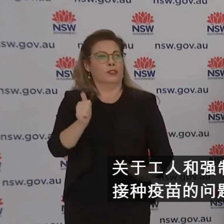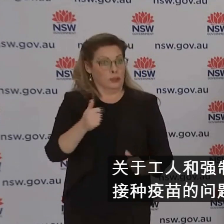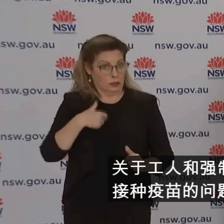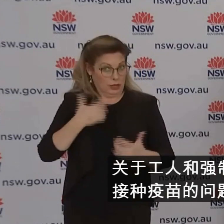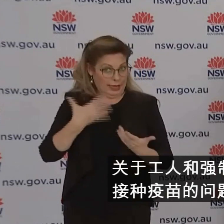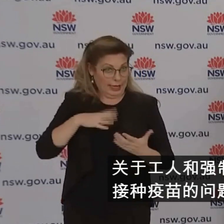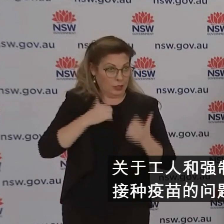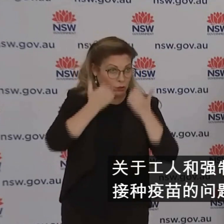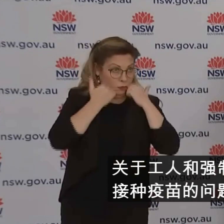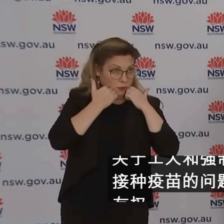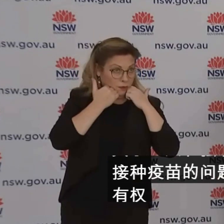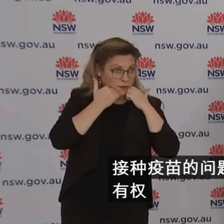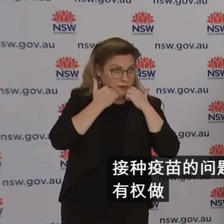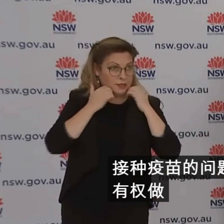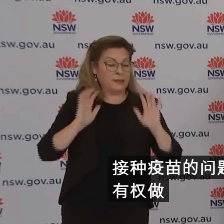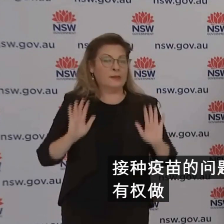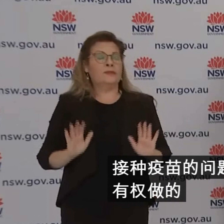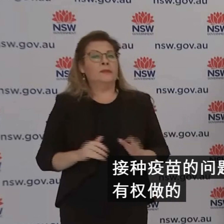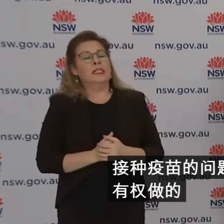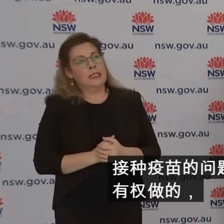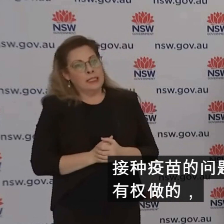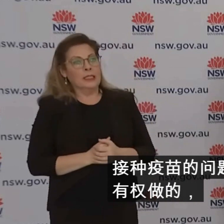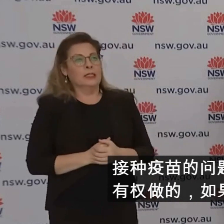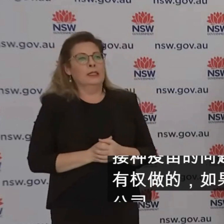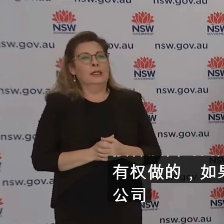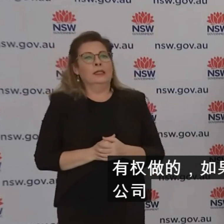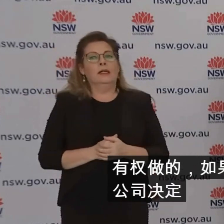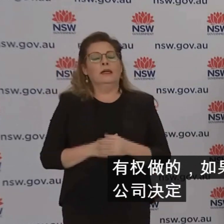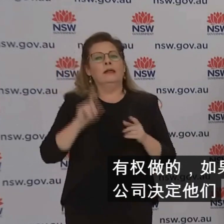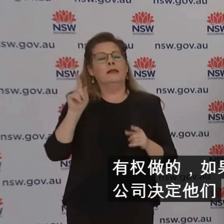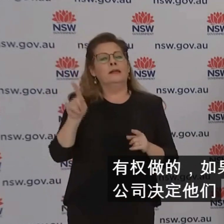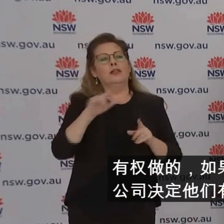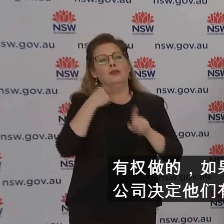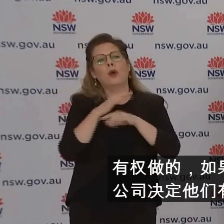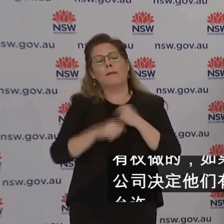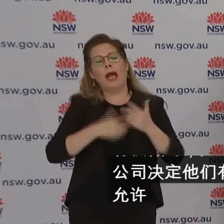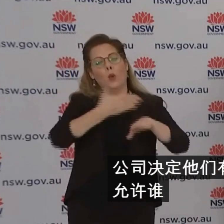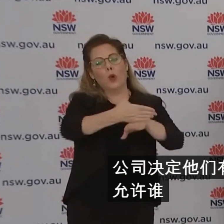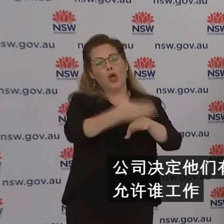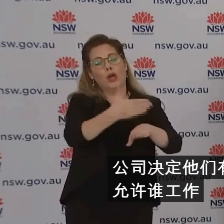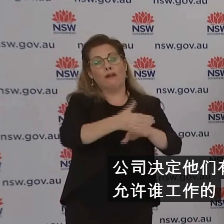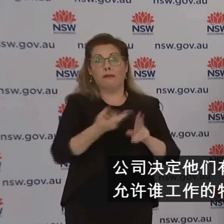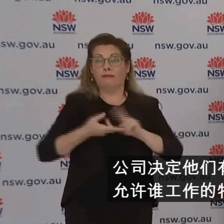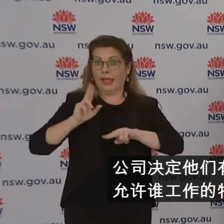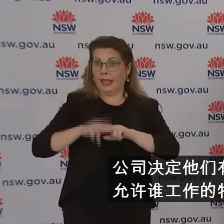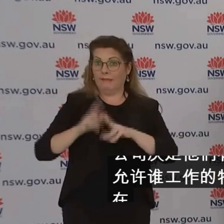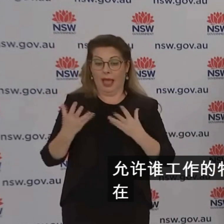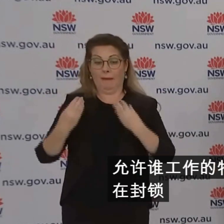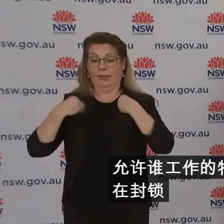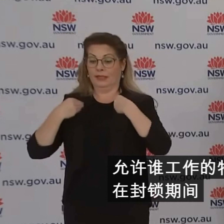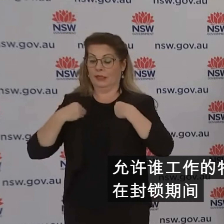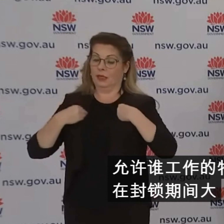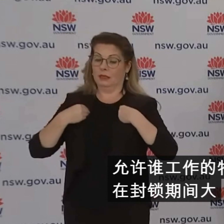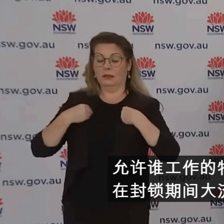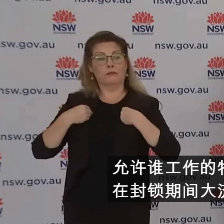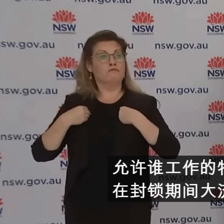is one that workplaces have the right to do, obviously. If a company decides they have a particular policy of who's allowed to work in their